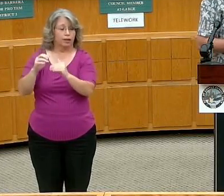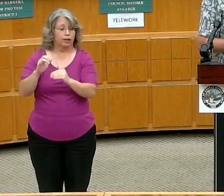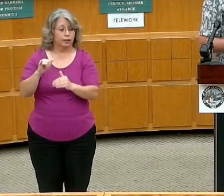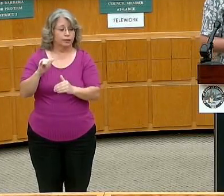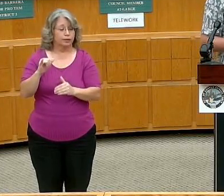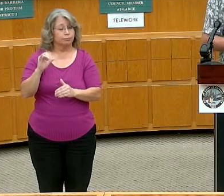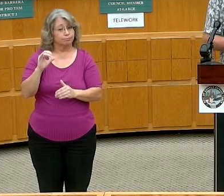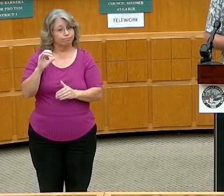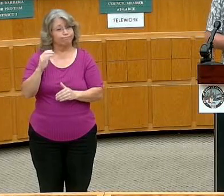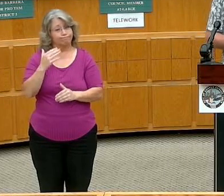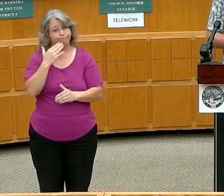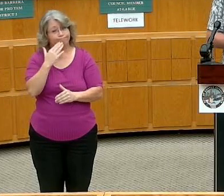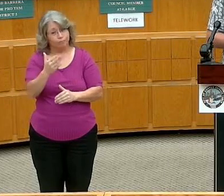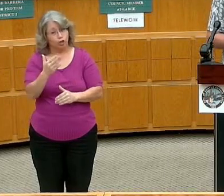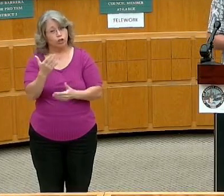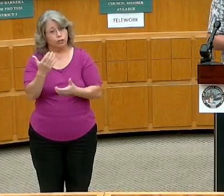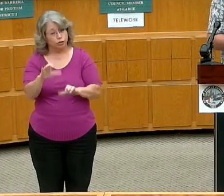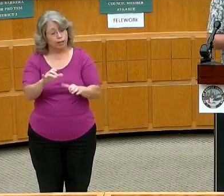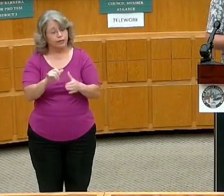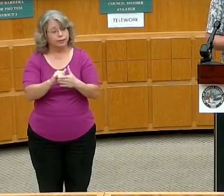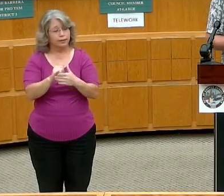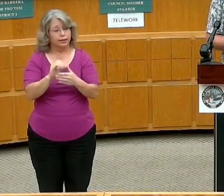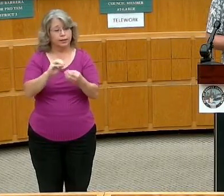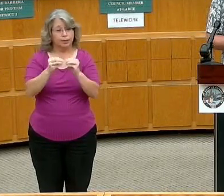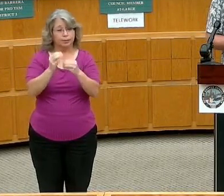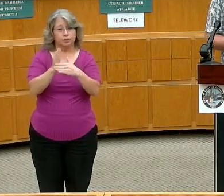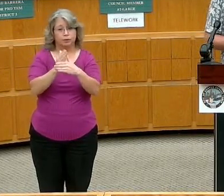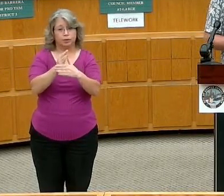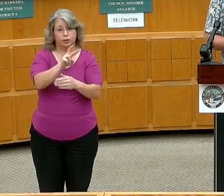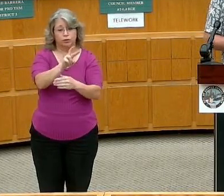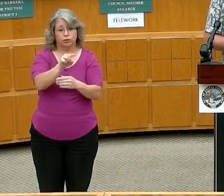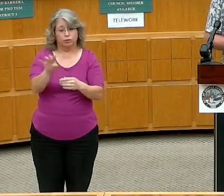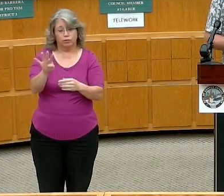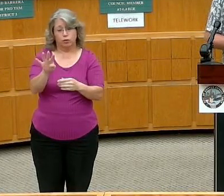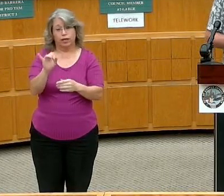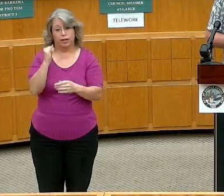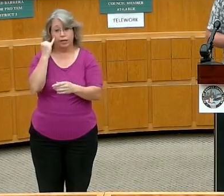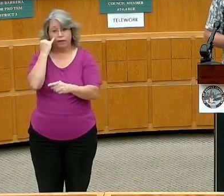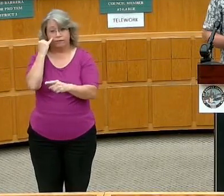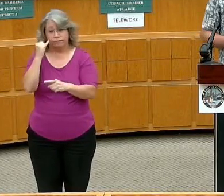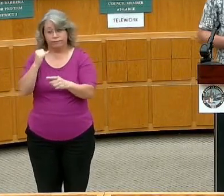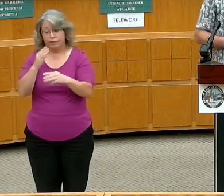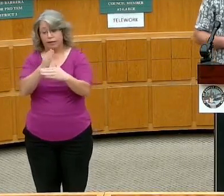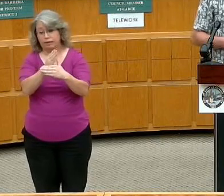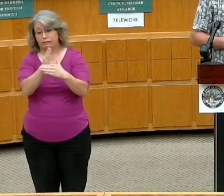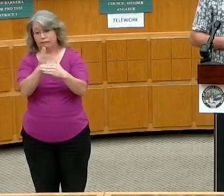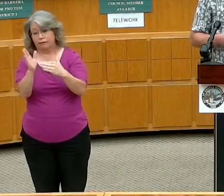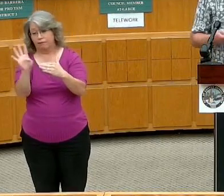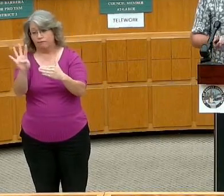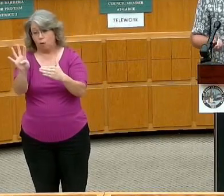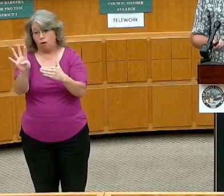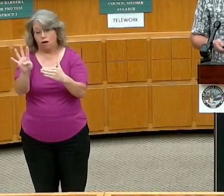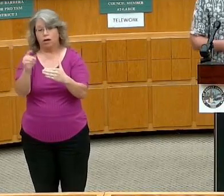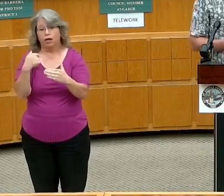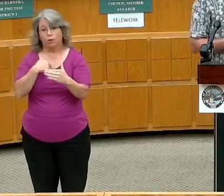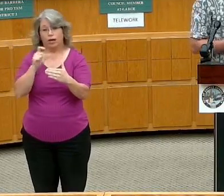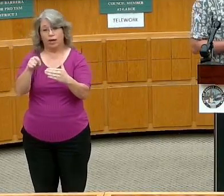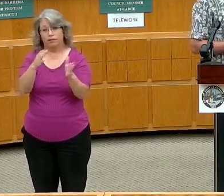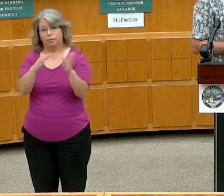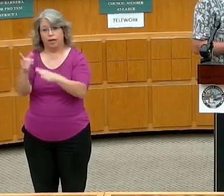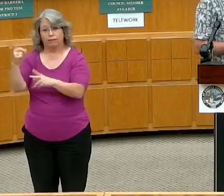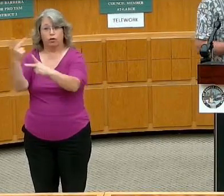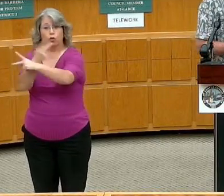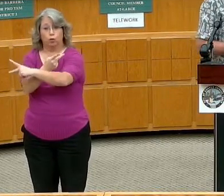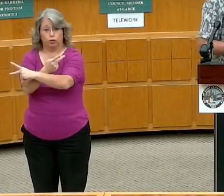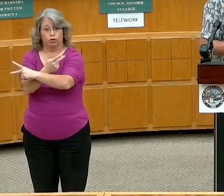the number is between 2 and 4. But if it is 4, we want to plan for the worst and not plan for the best and then get the worst. So